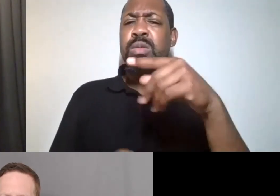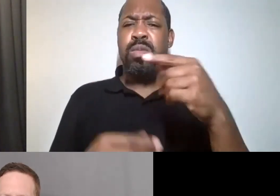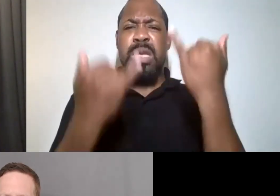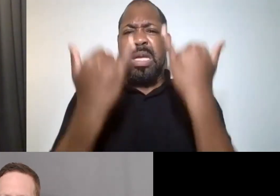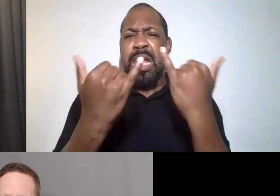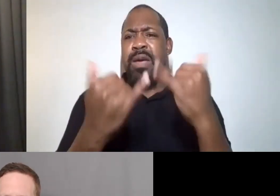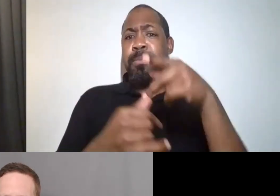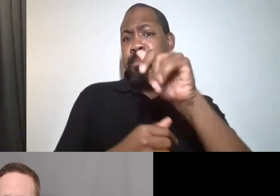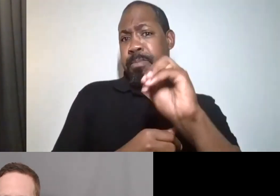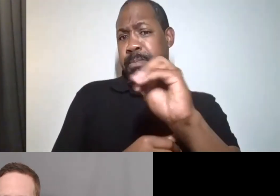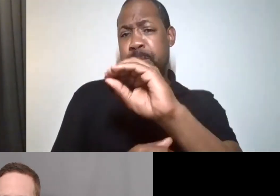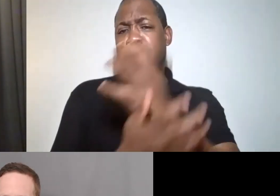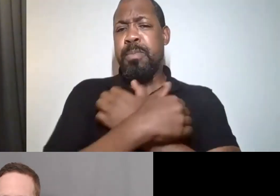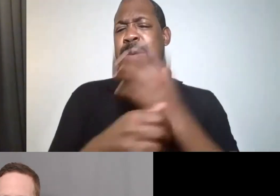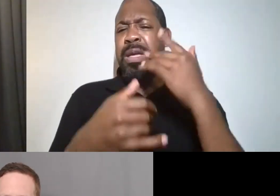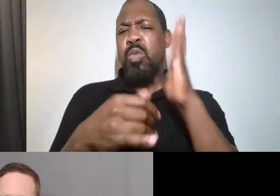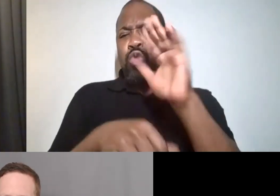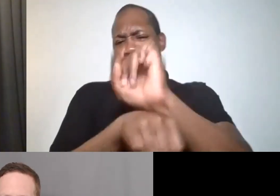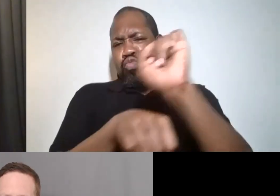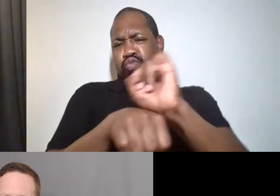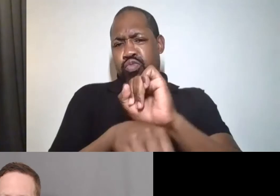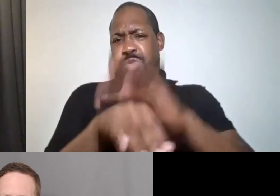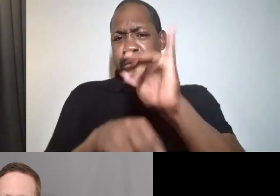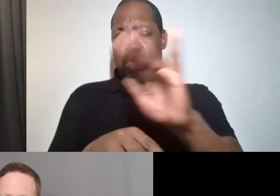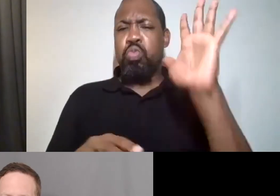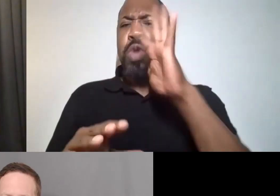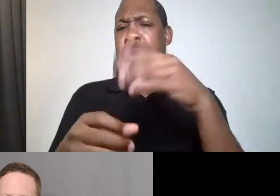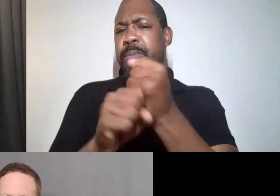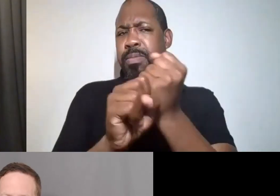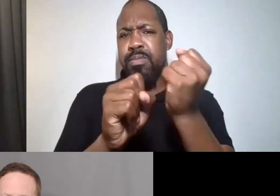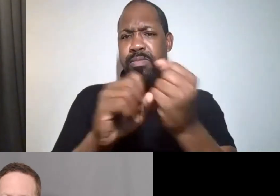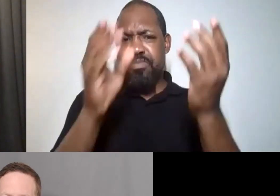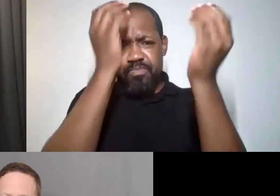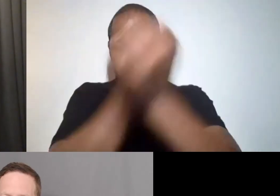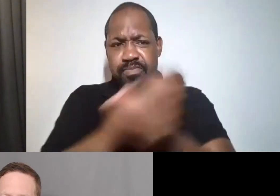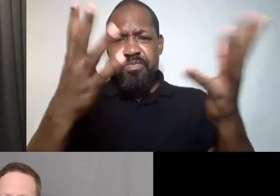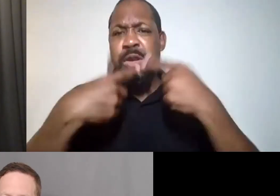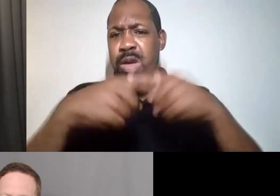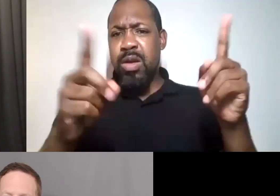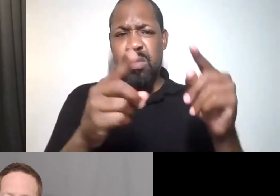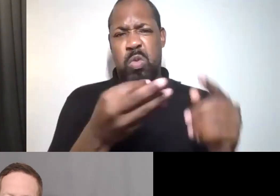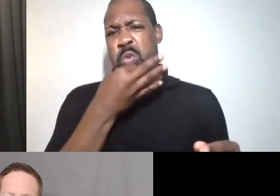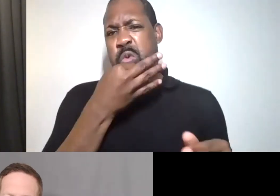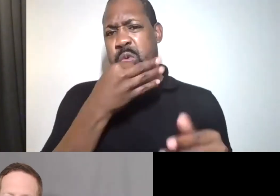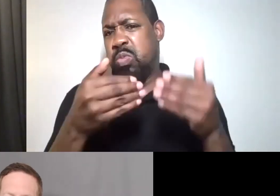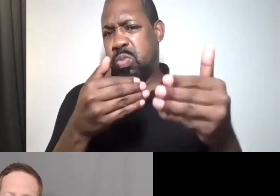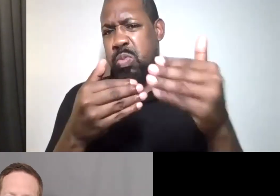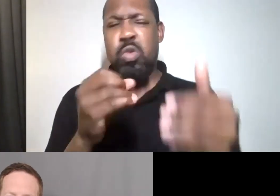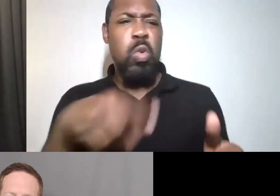in their programs. And Pam and Michael Bear are working together on making sure that that information